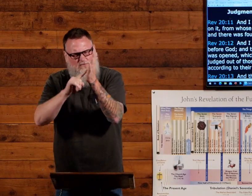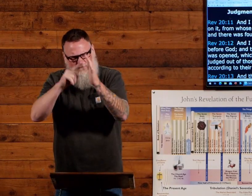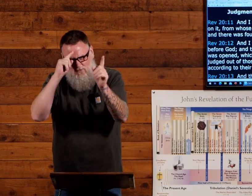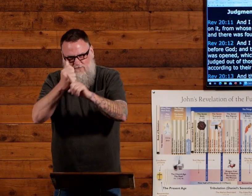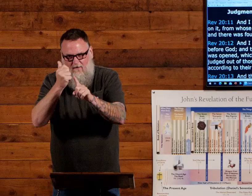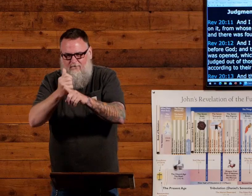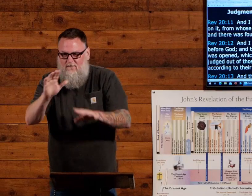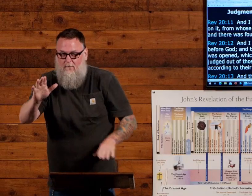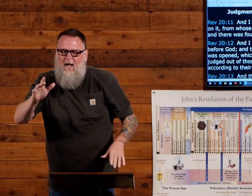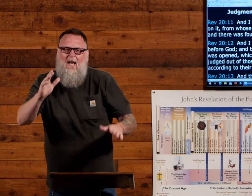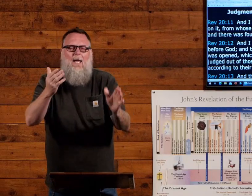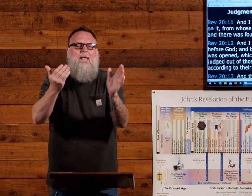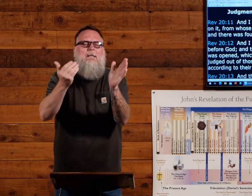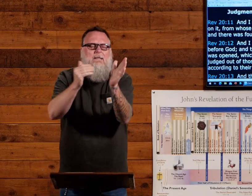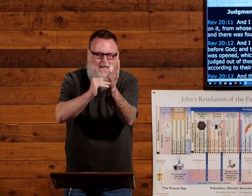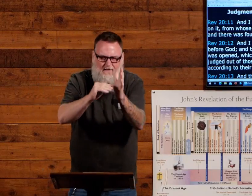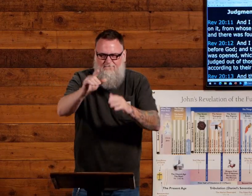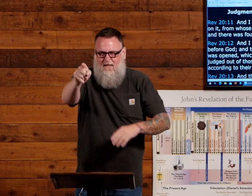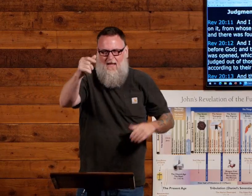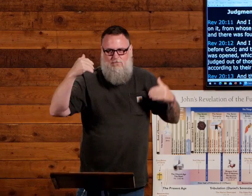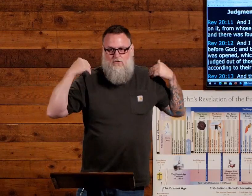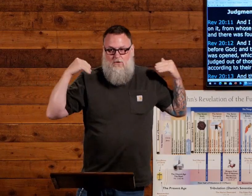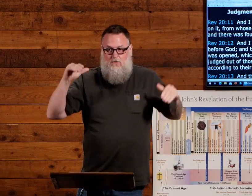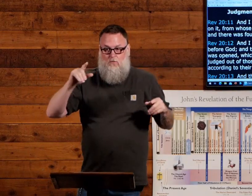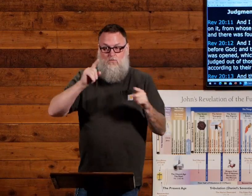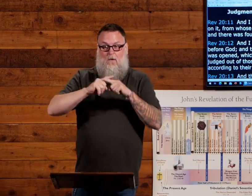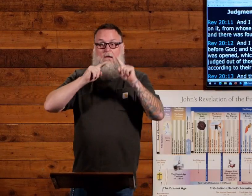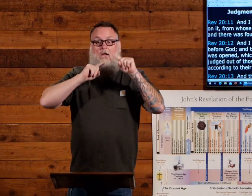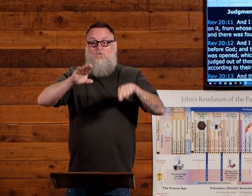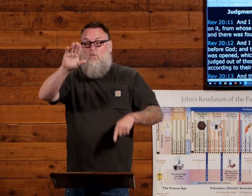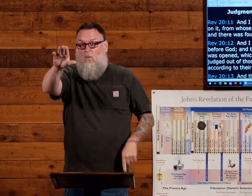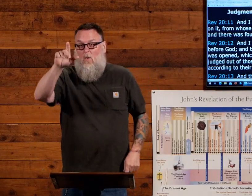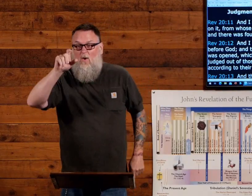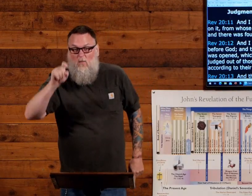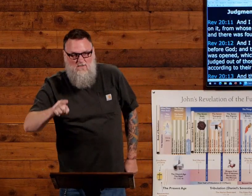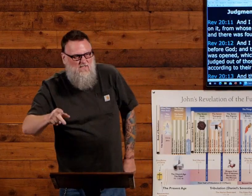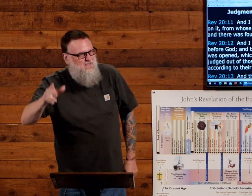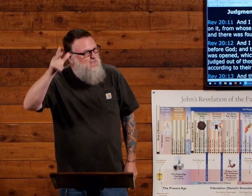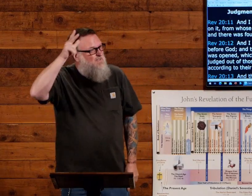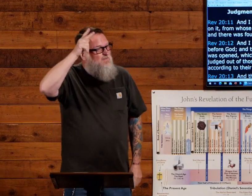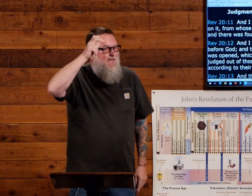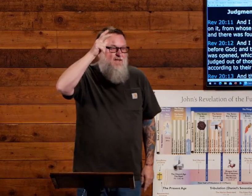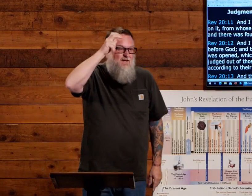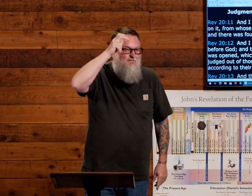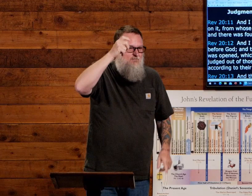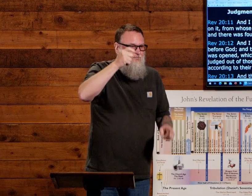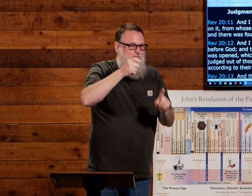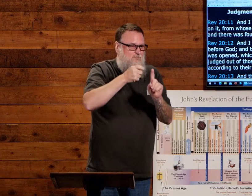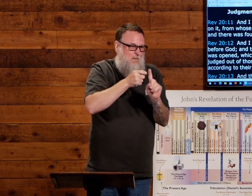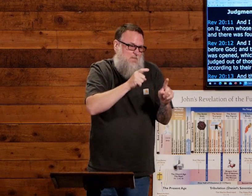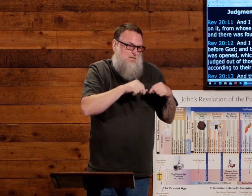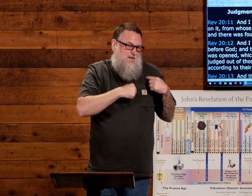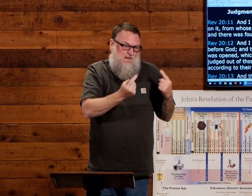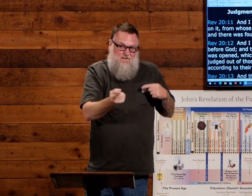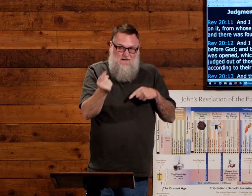just put that out there for yourself. Again, and so to answer your question, is Satan loves